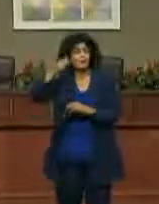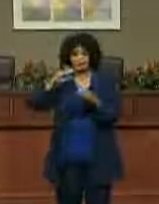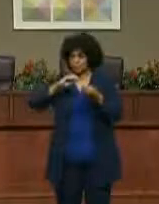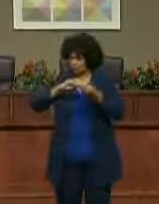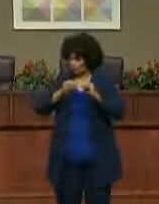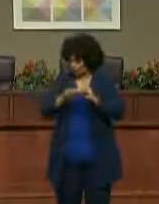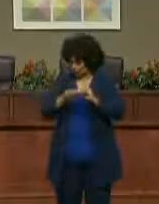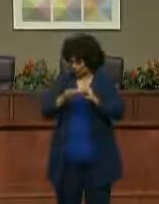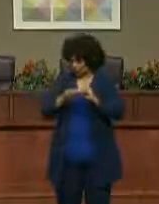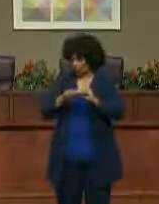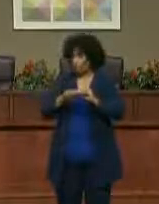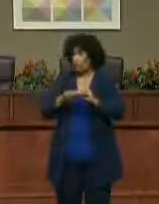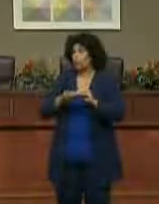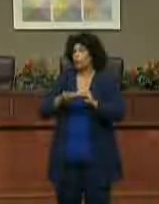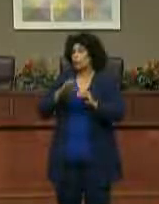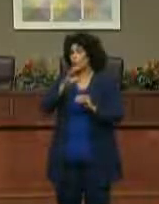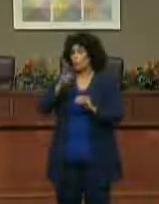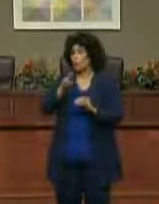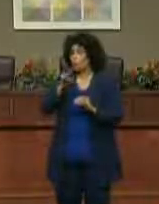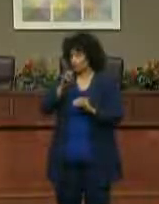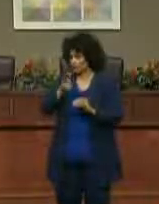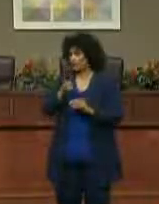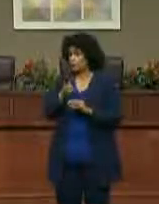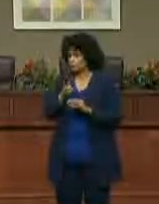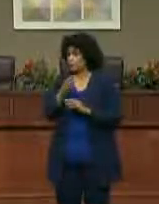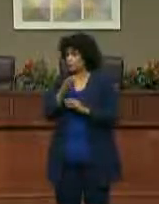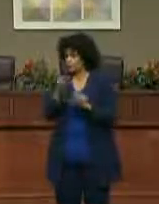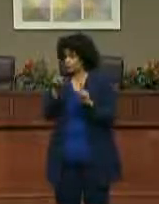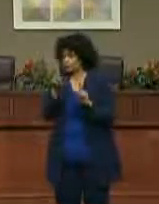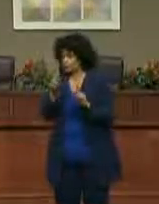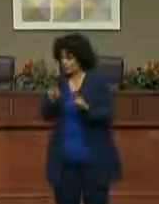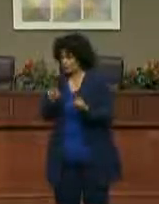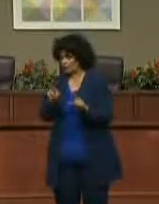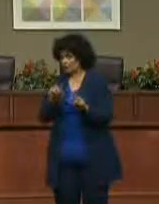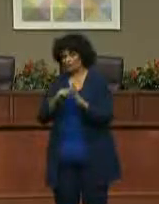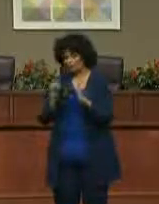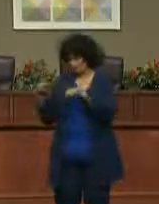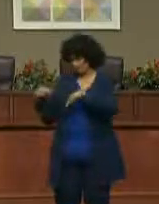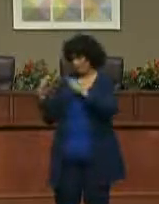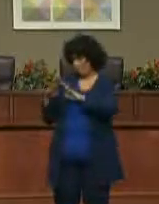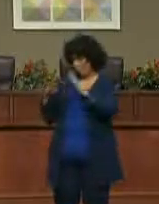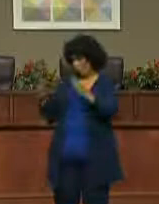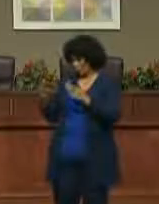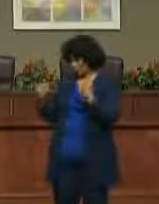COVID tests since they began at the Convention Center, and that was